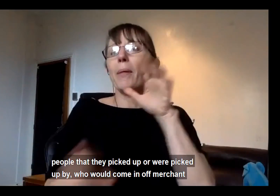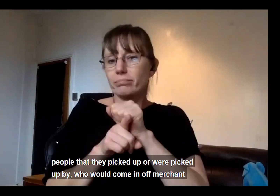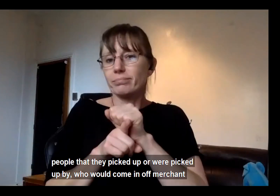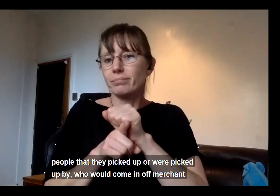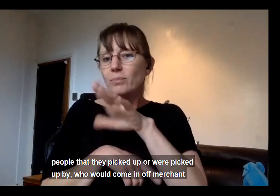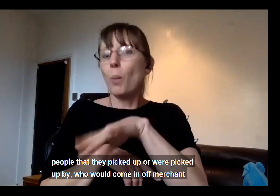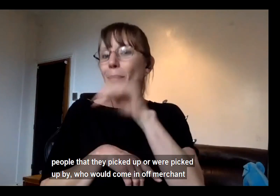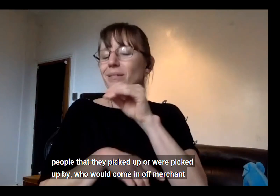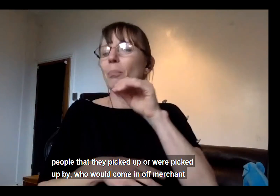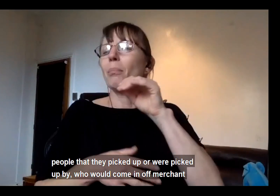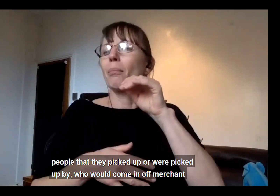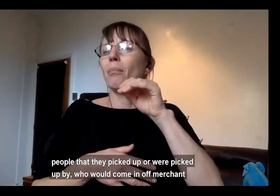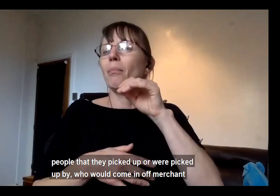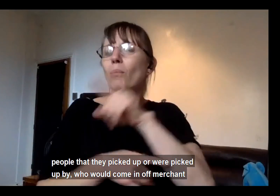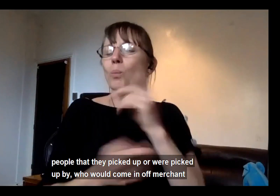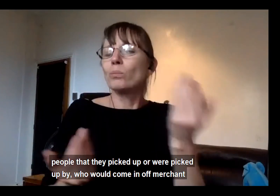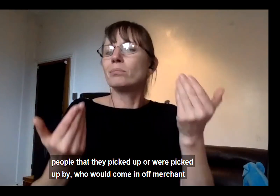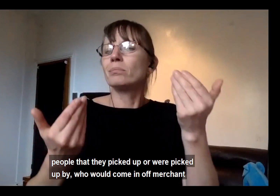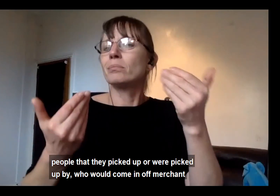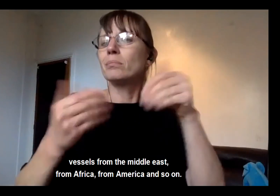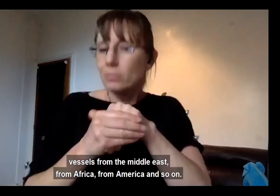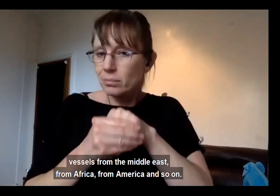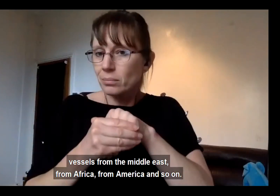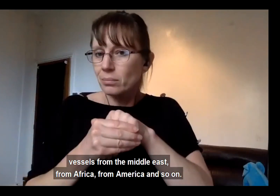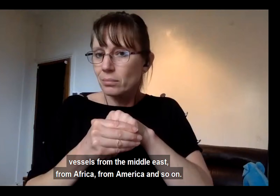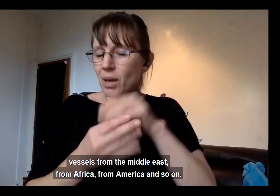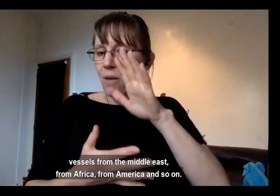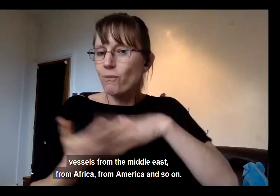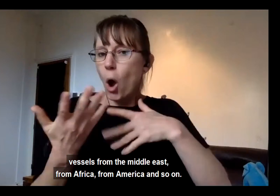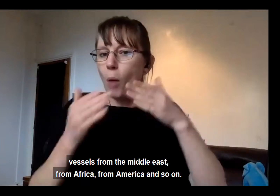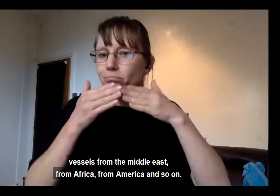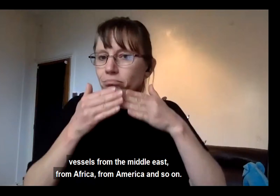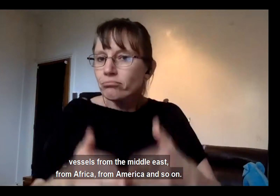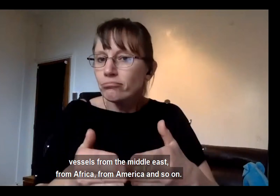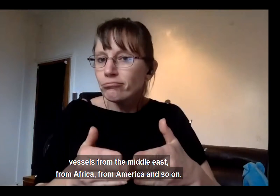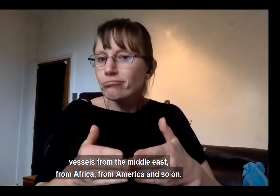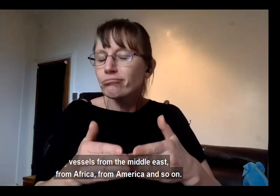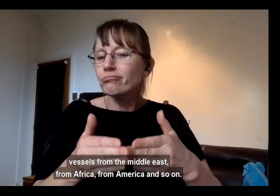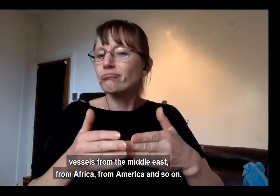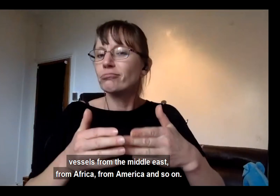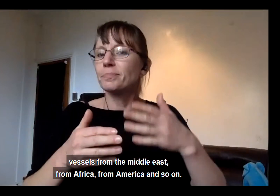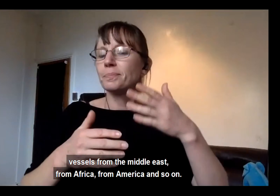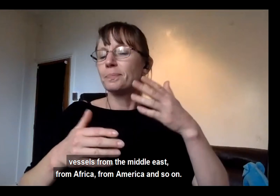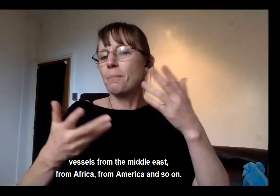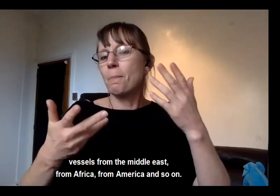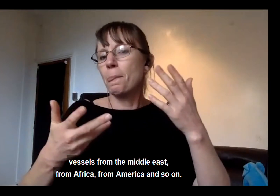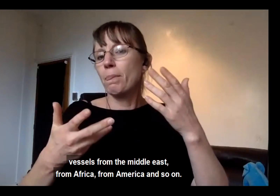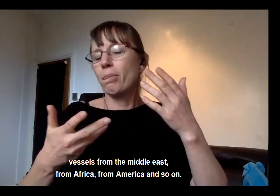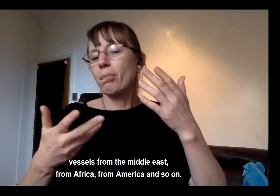picked up by, who would come in off merchant vessels from the